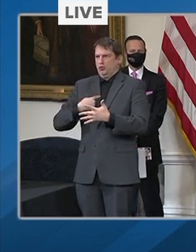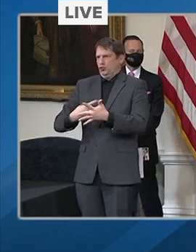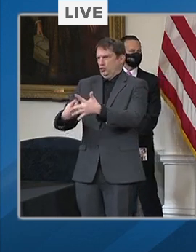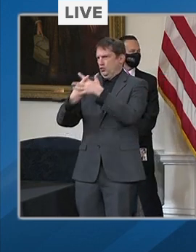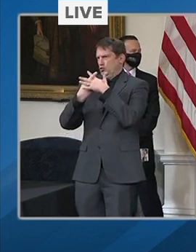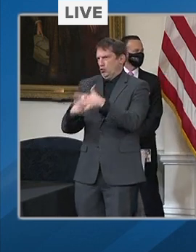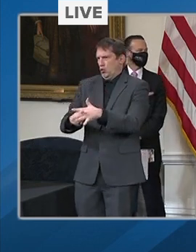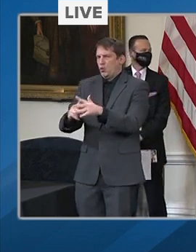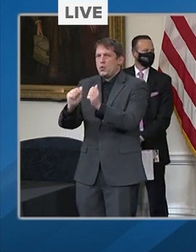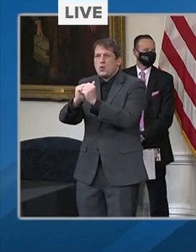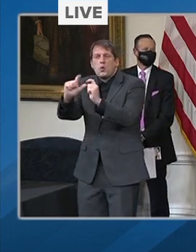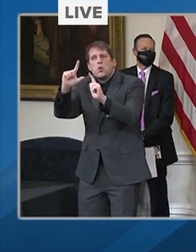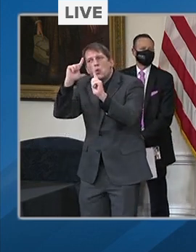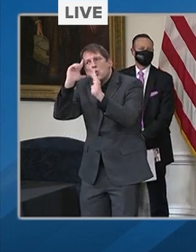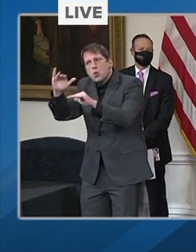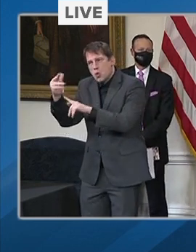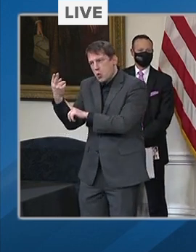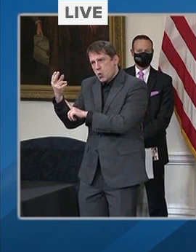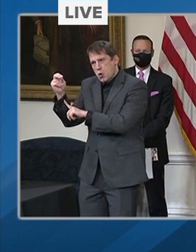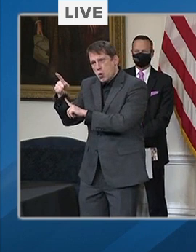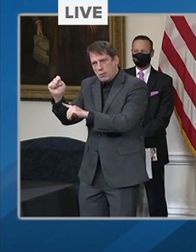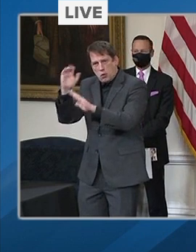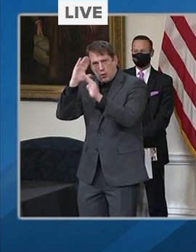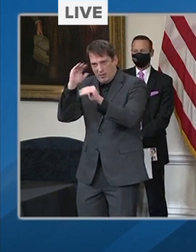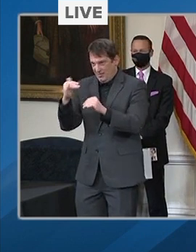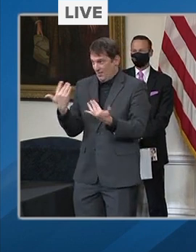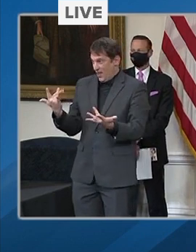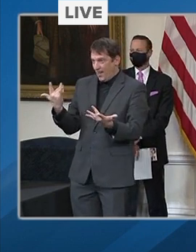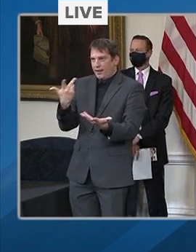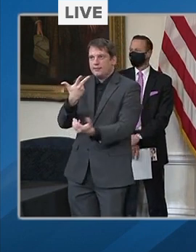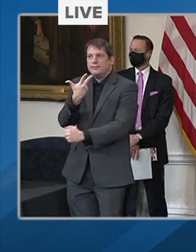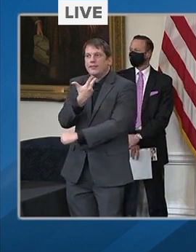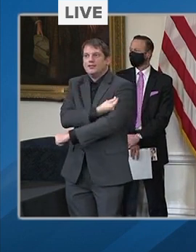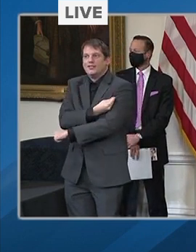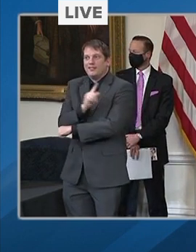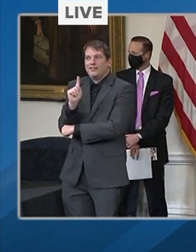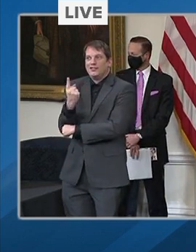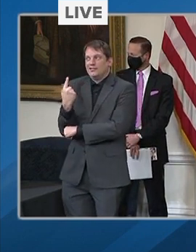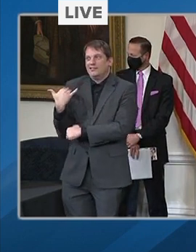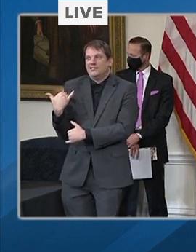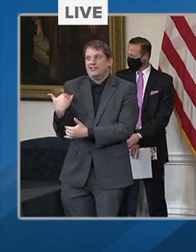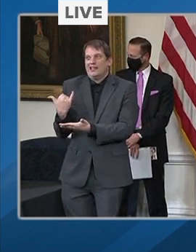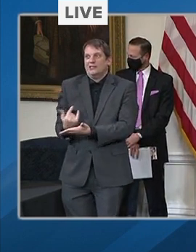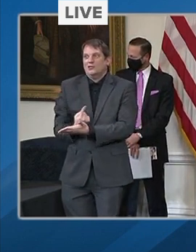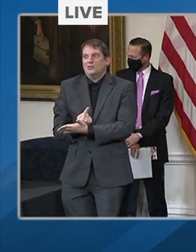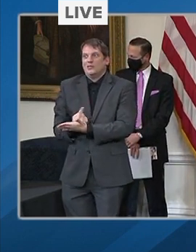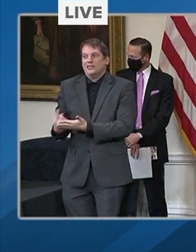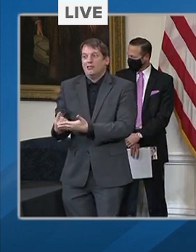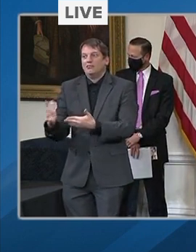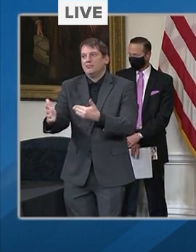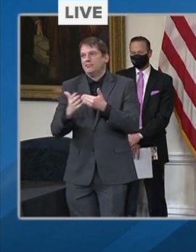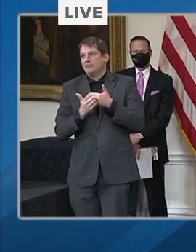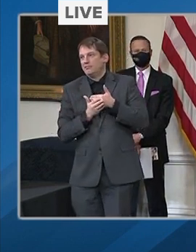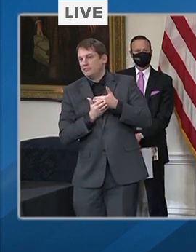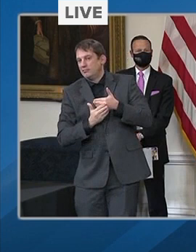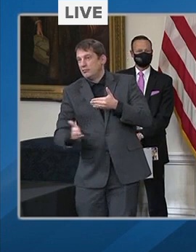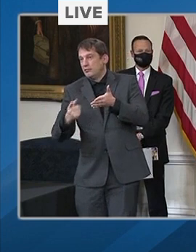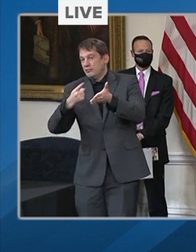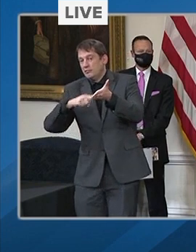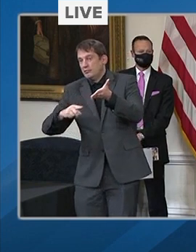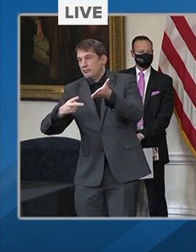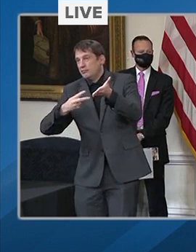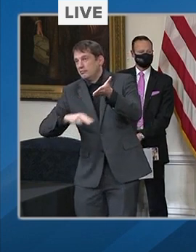the first COVID-19 vaccinations in the state of Maryland. In the coming weeks, all of our frontline